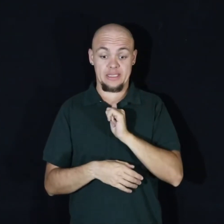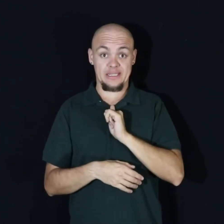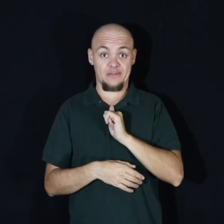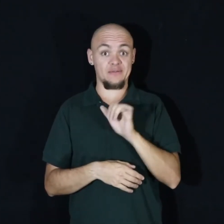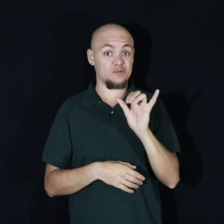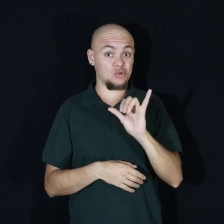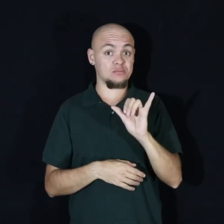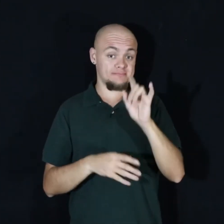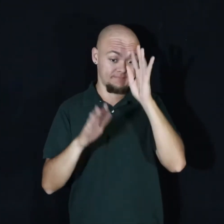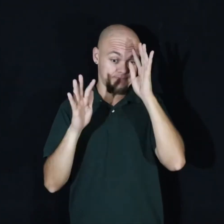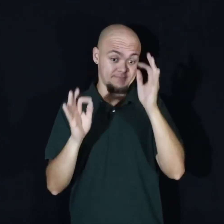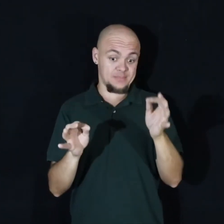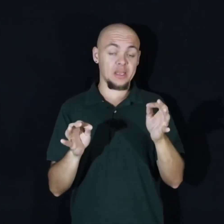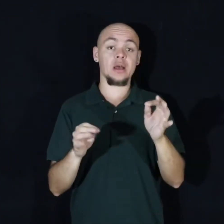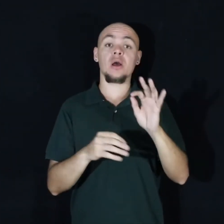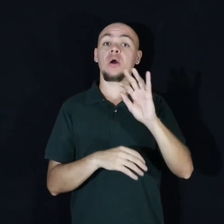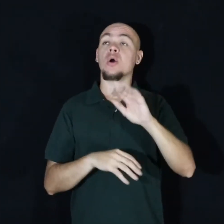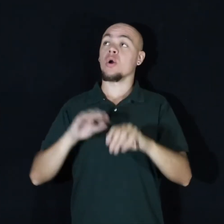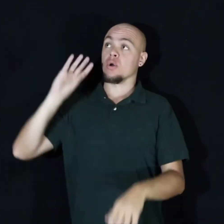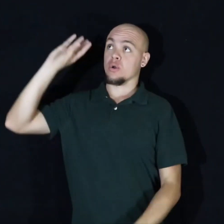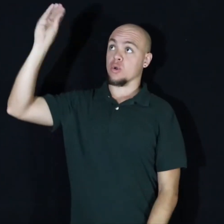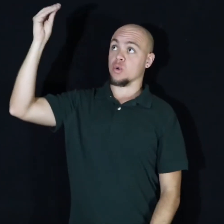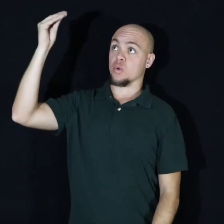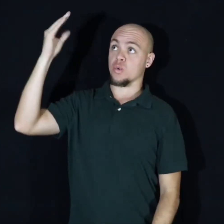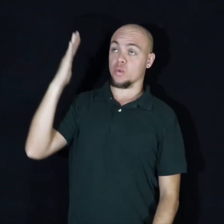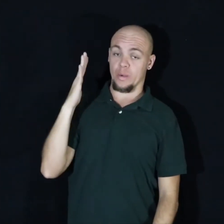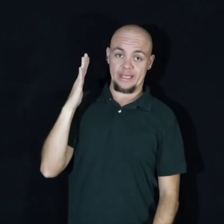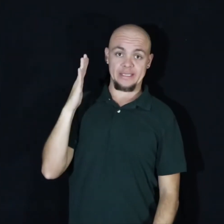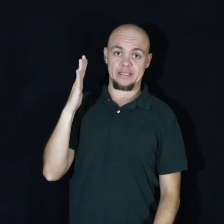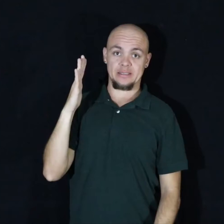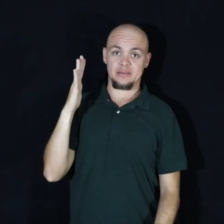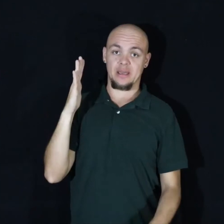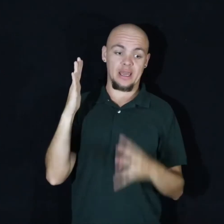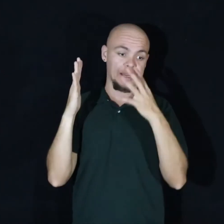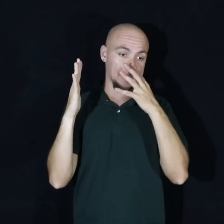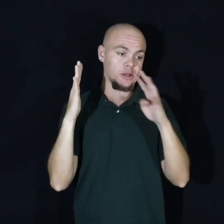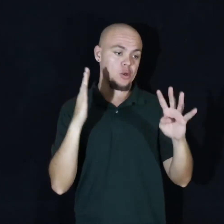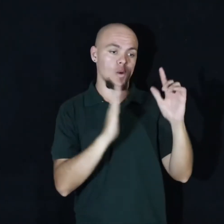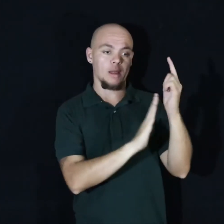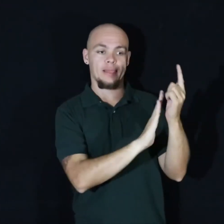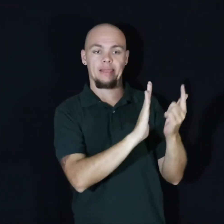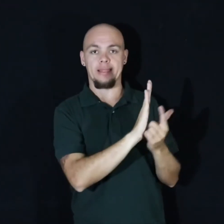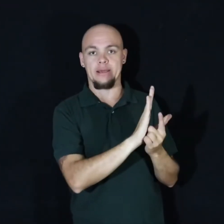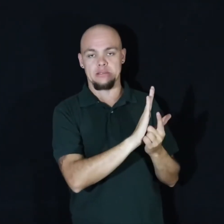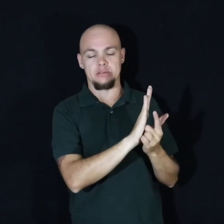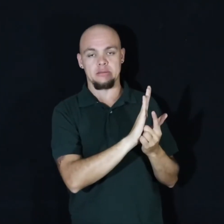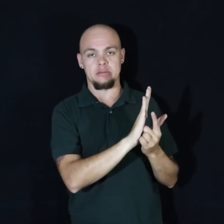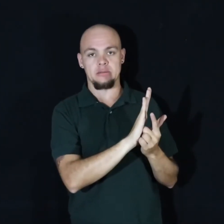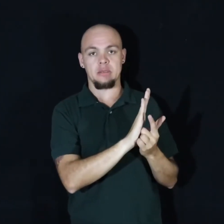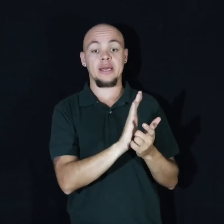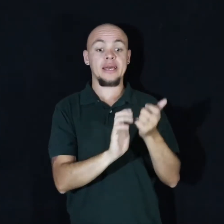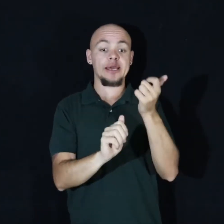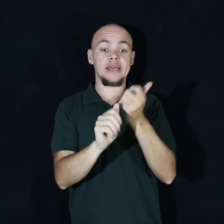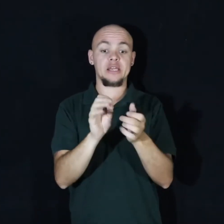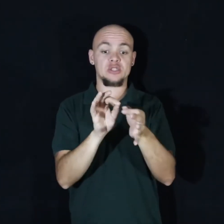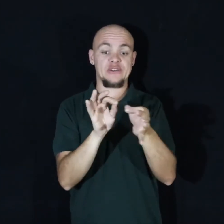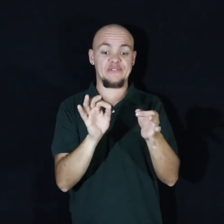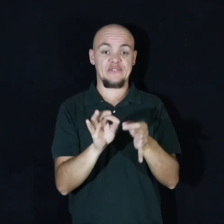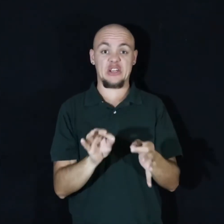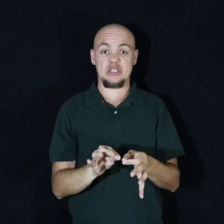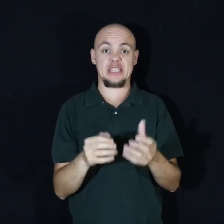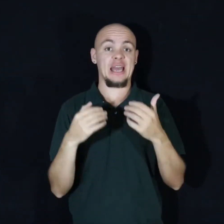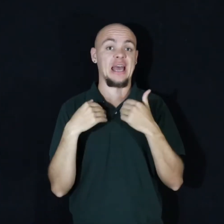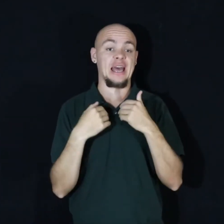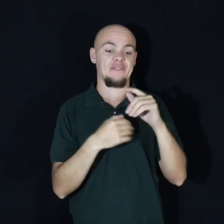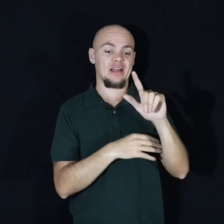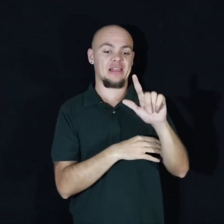800 denominations and myself have chosen grace over legalism. Almost every verse